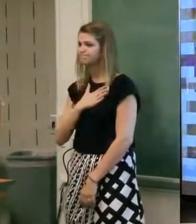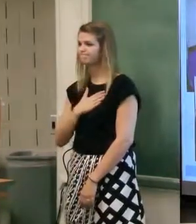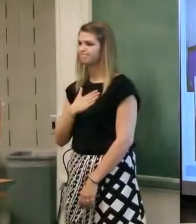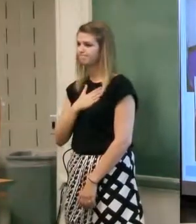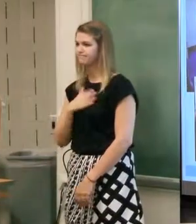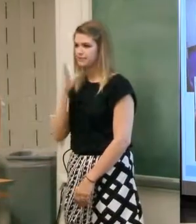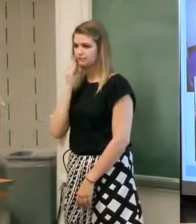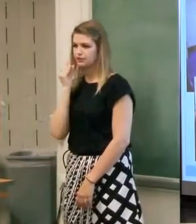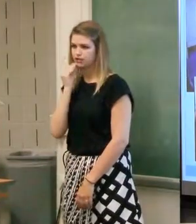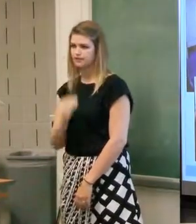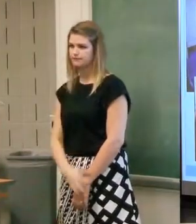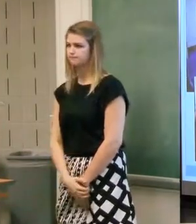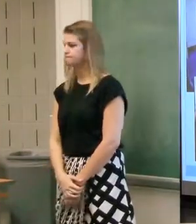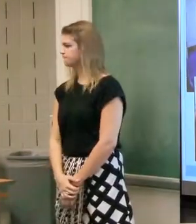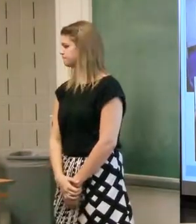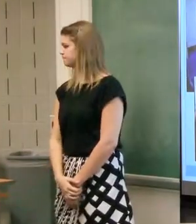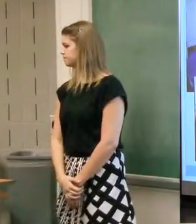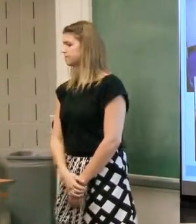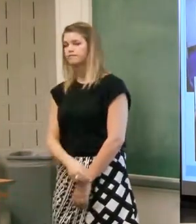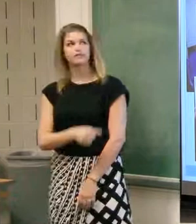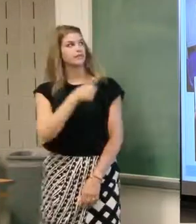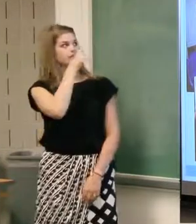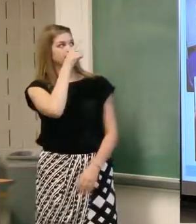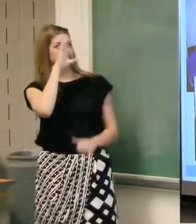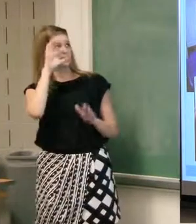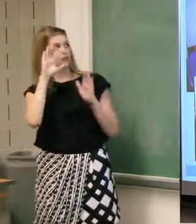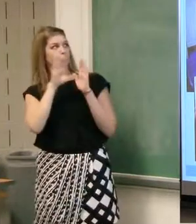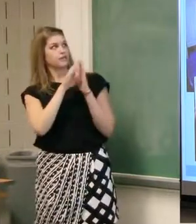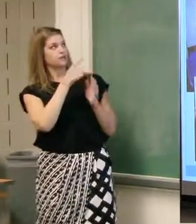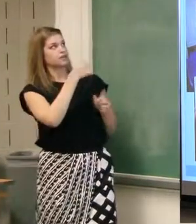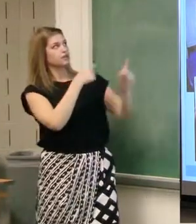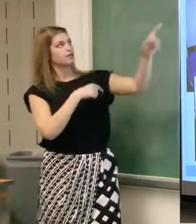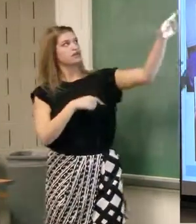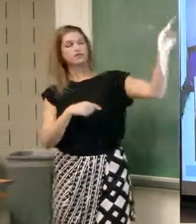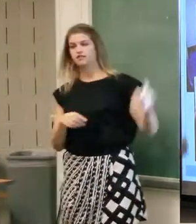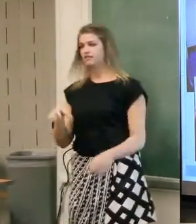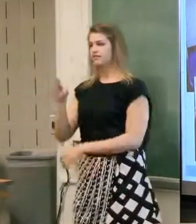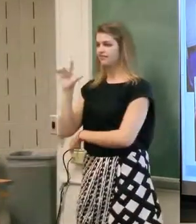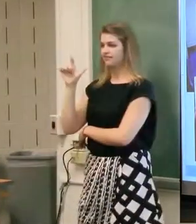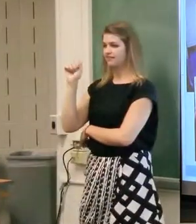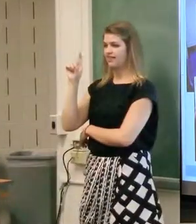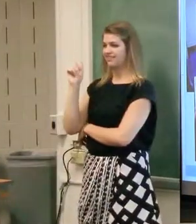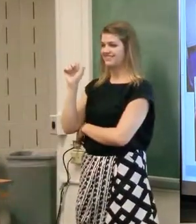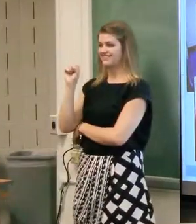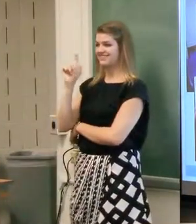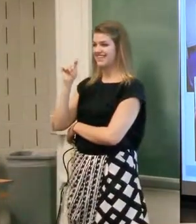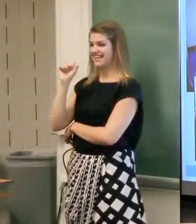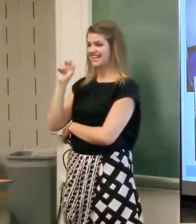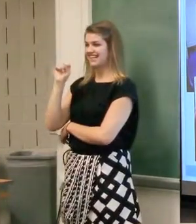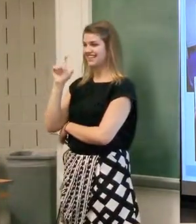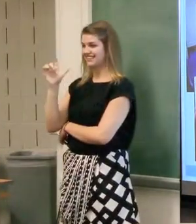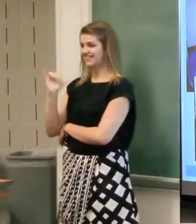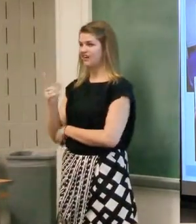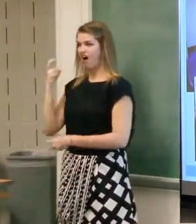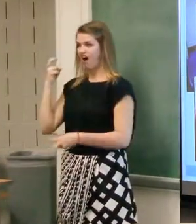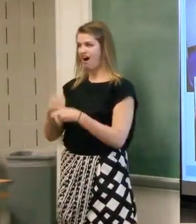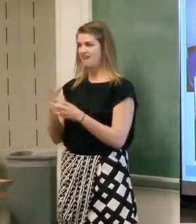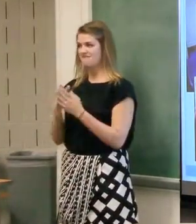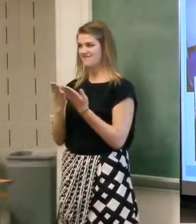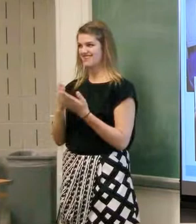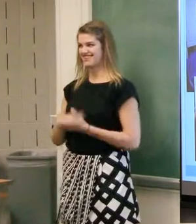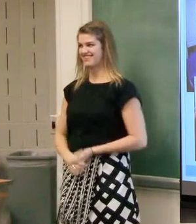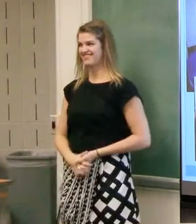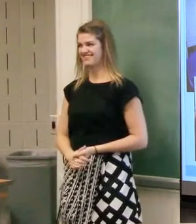experience. These are just pictures. The first one, Flat Stanley, that was the hardest book that I did.